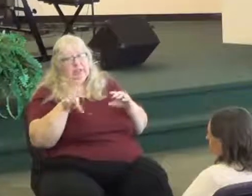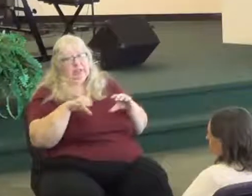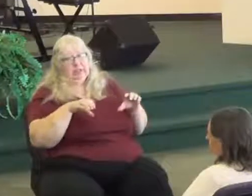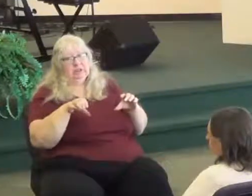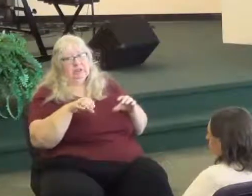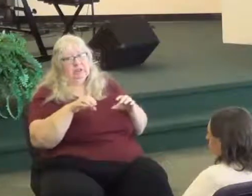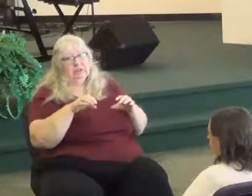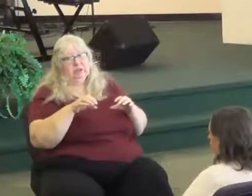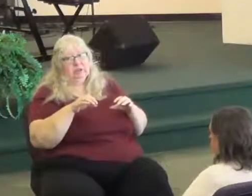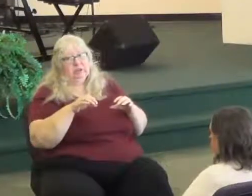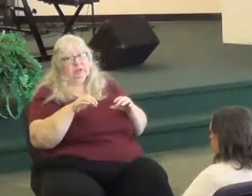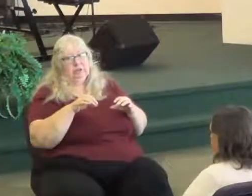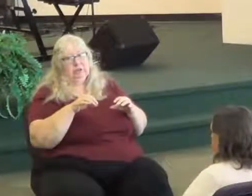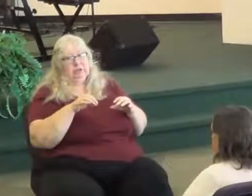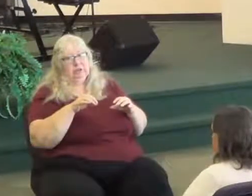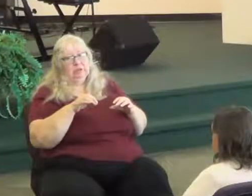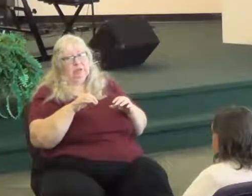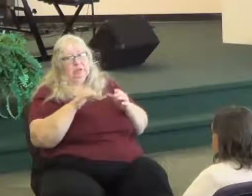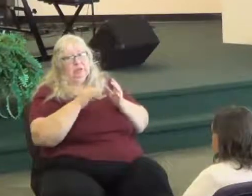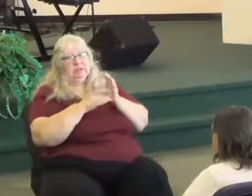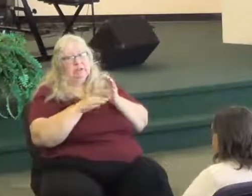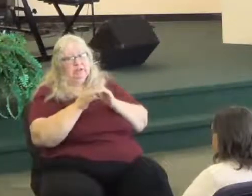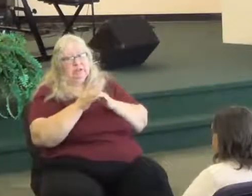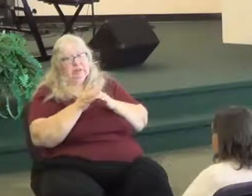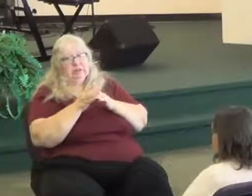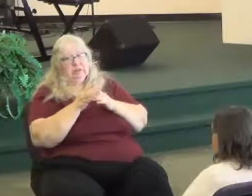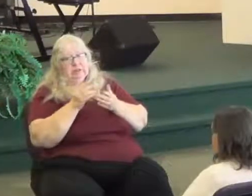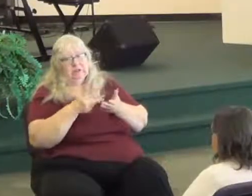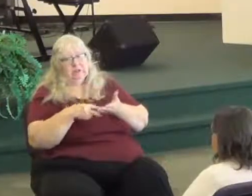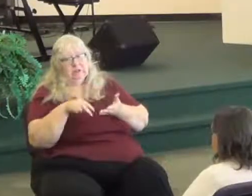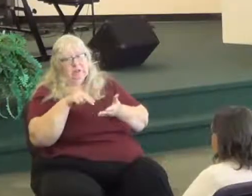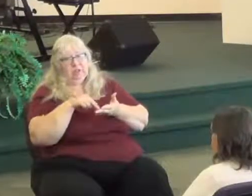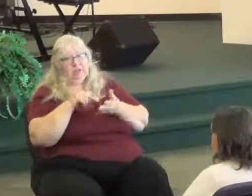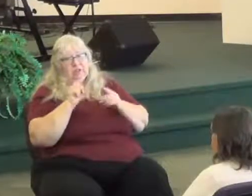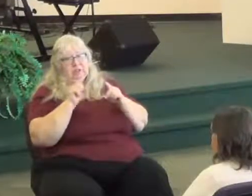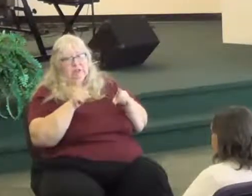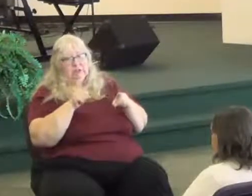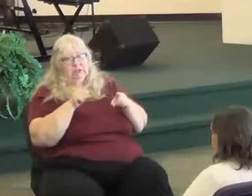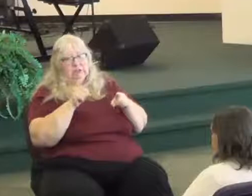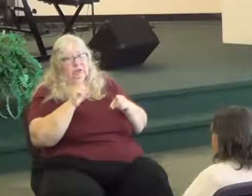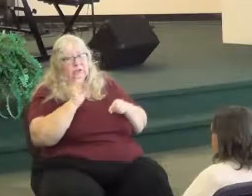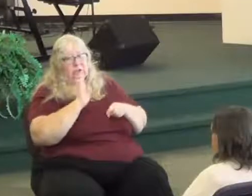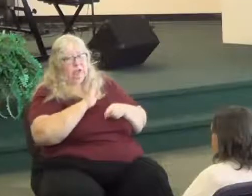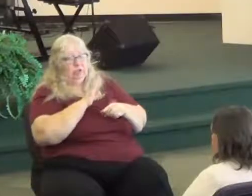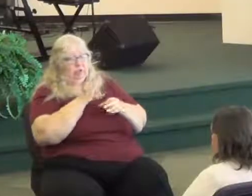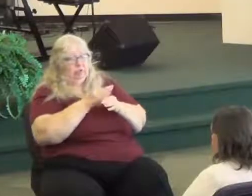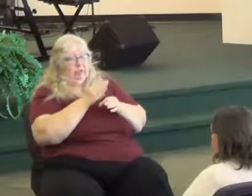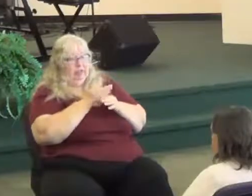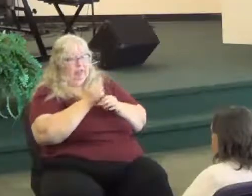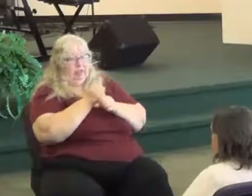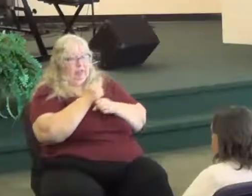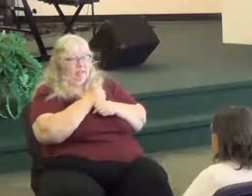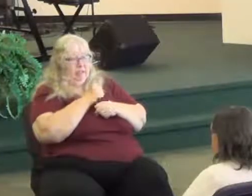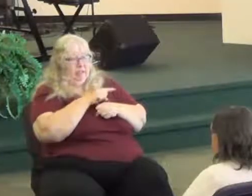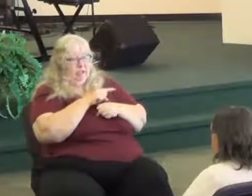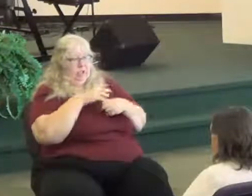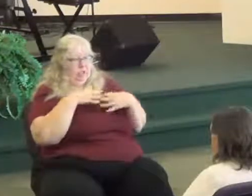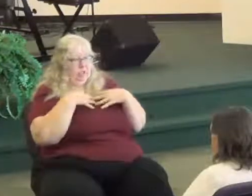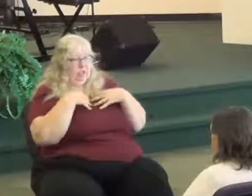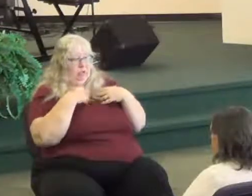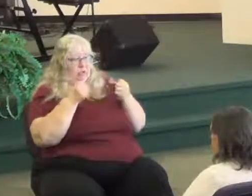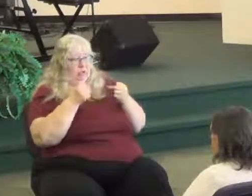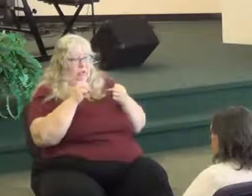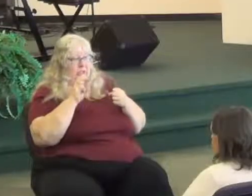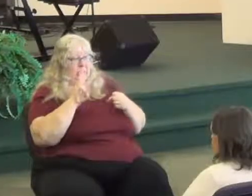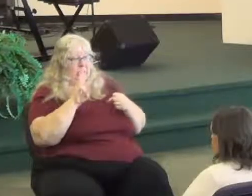literal rendering of the word, Jesus says, rise and go, your faith has made you well. The last word there, the literal word